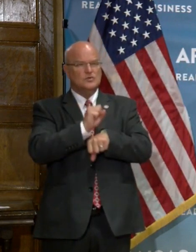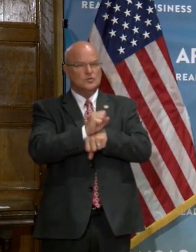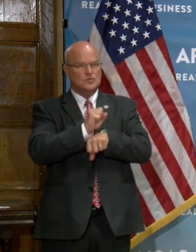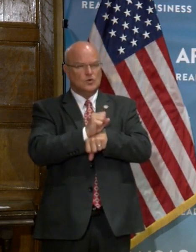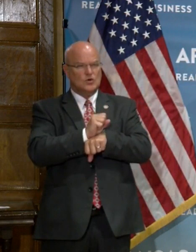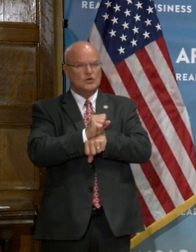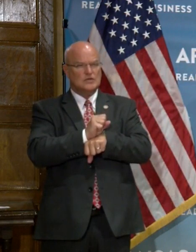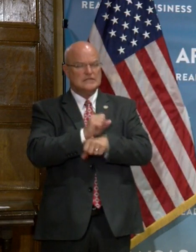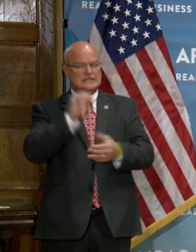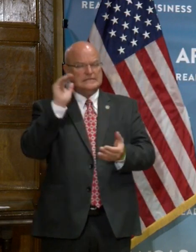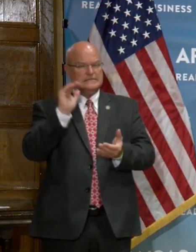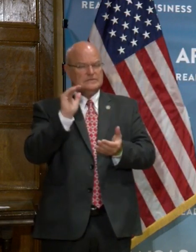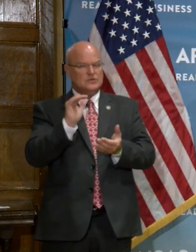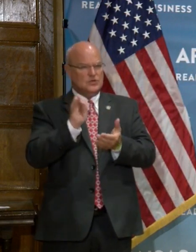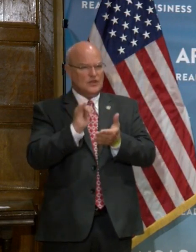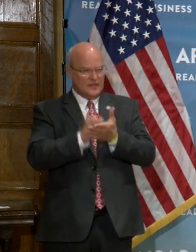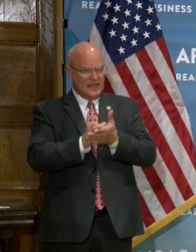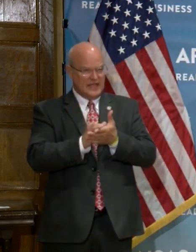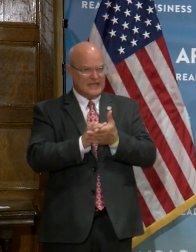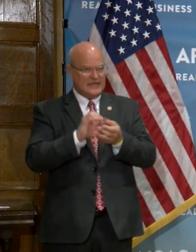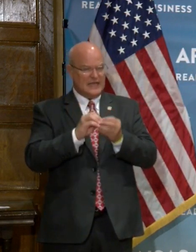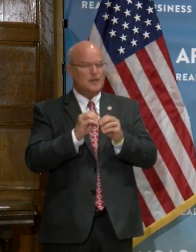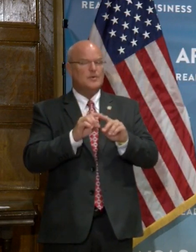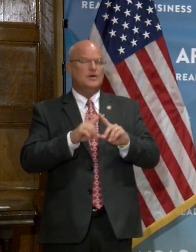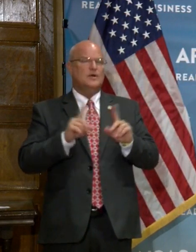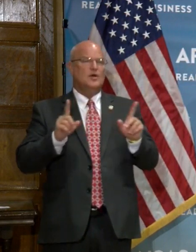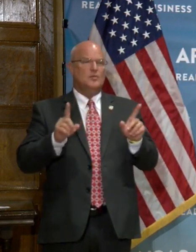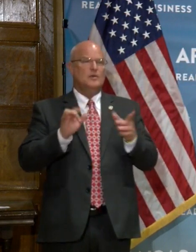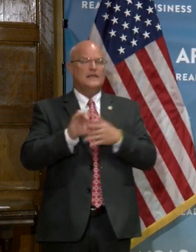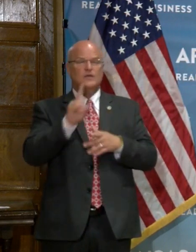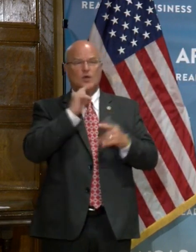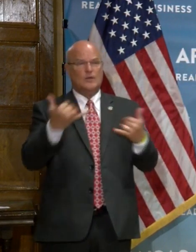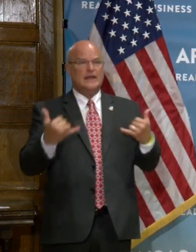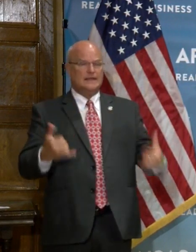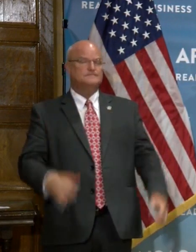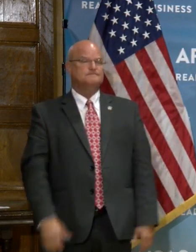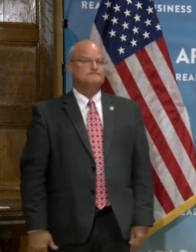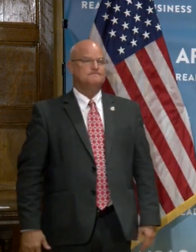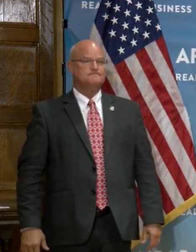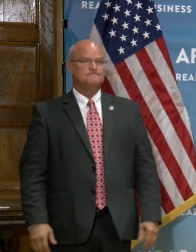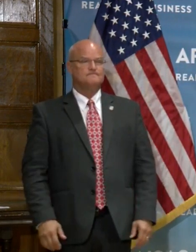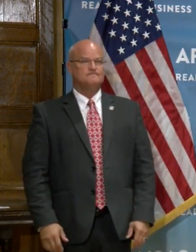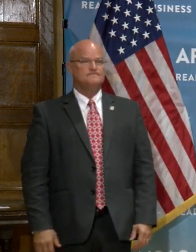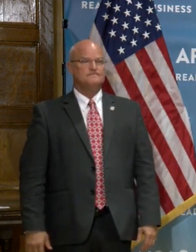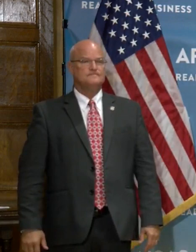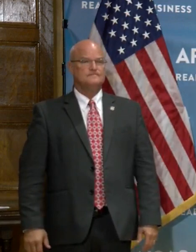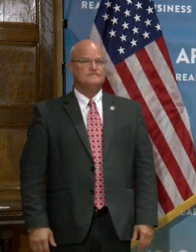that, but that's where we are right now.